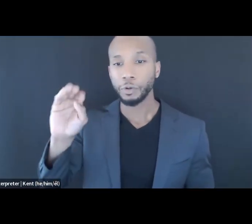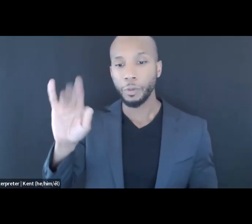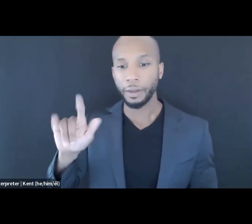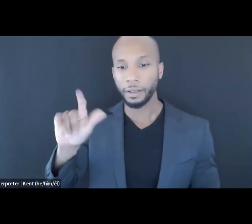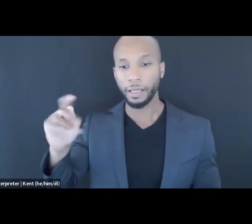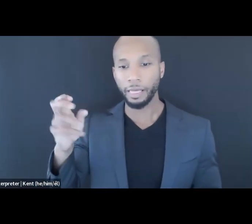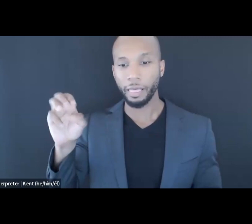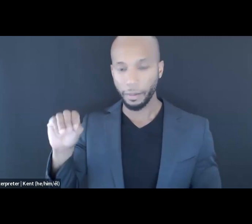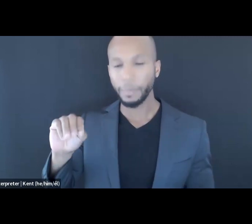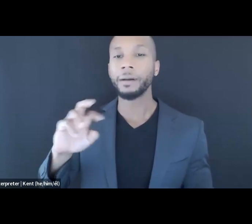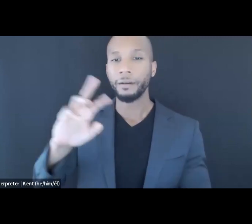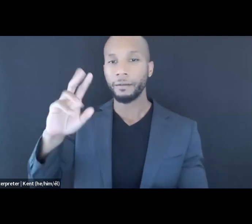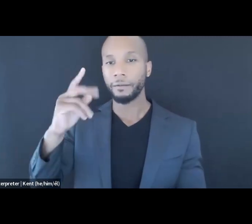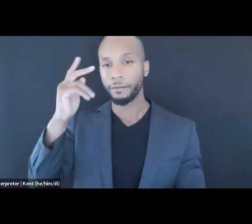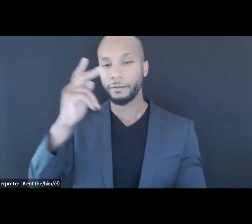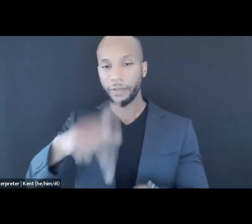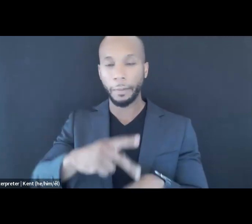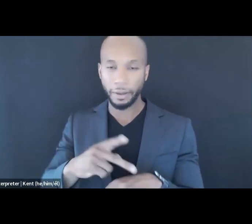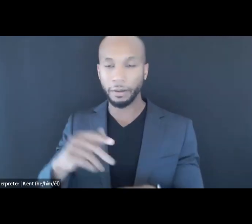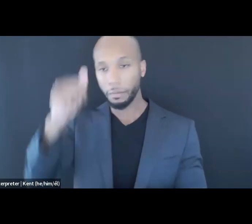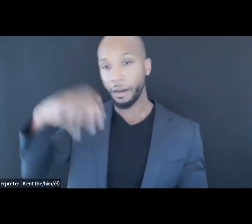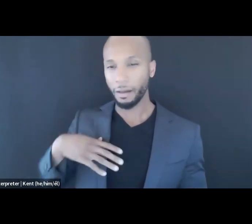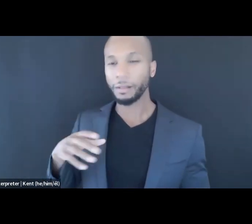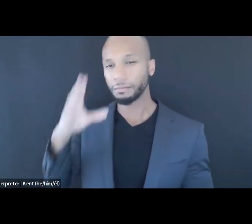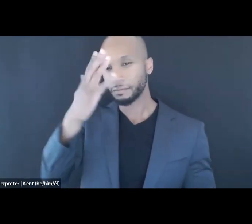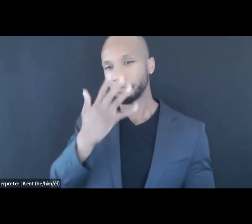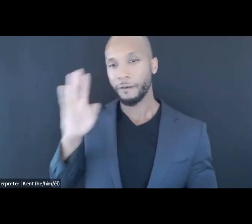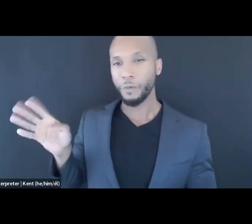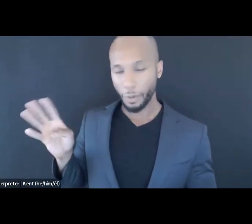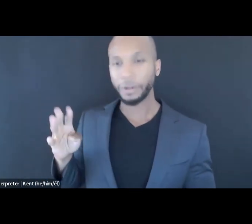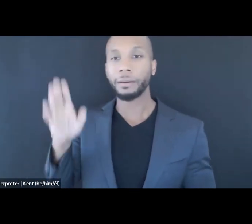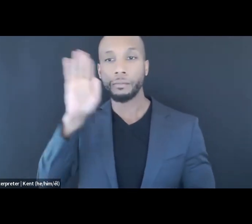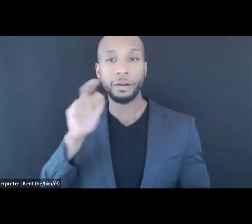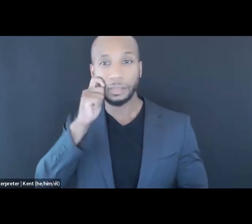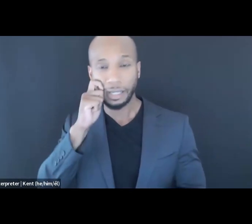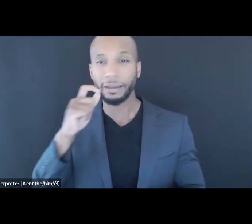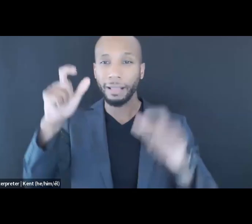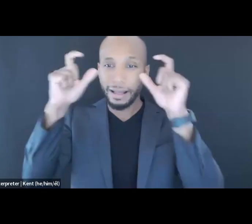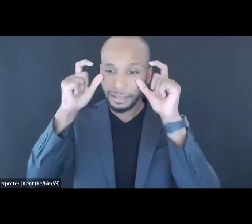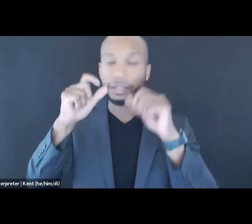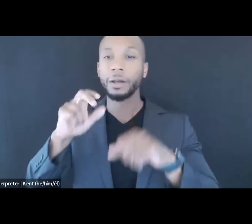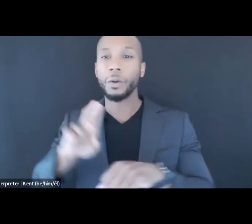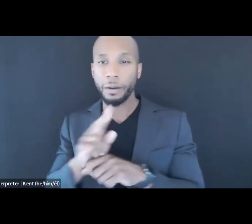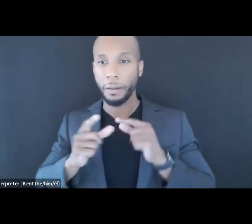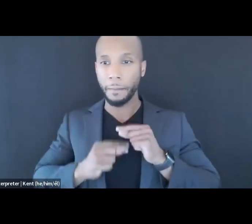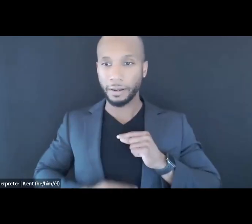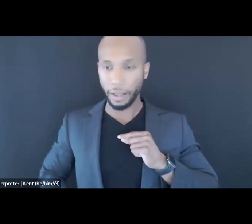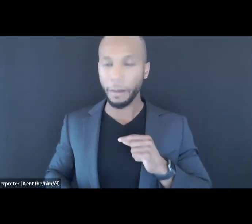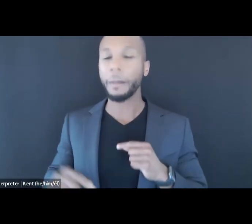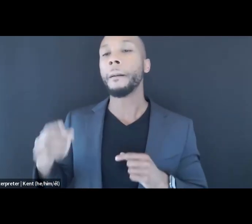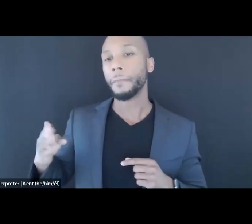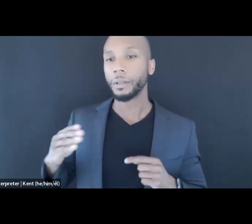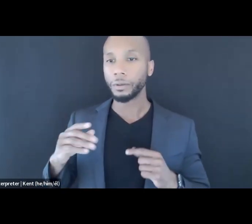a Filipino male in my 40s, brown skin, thick rimmed glasses, wearing a button-down